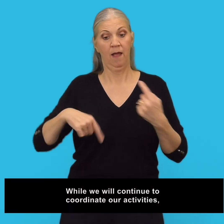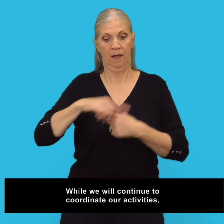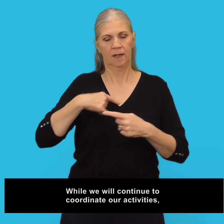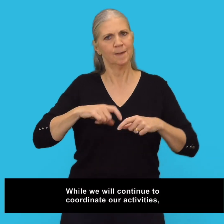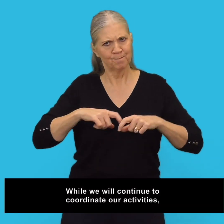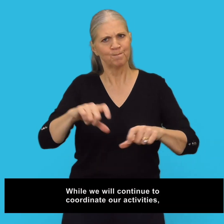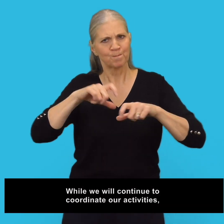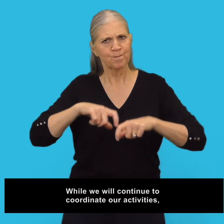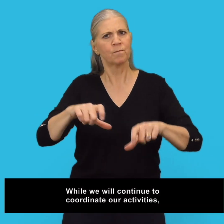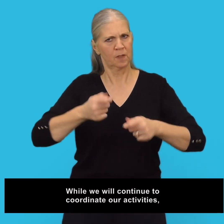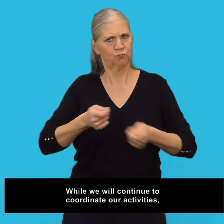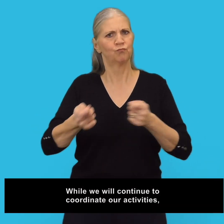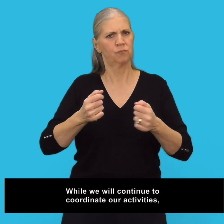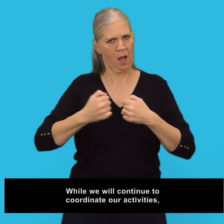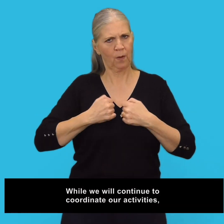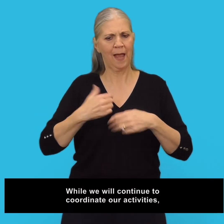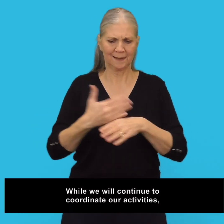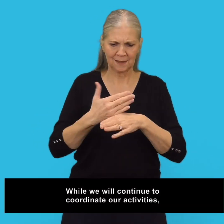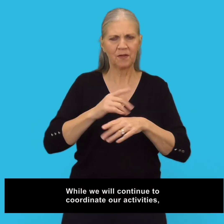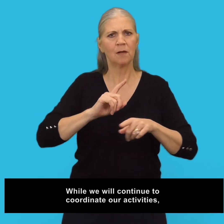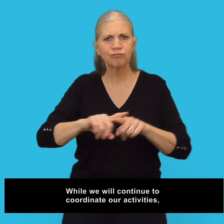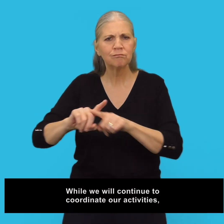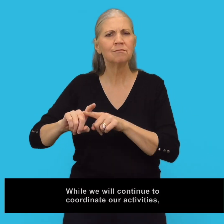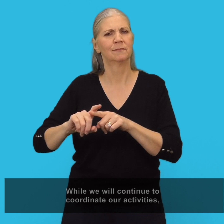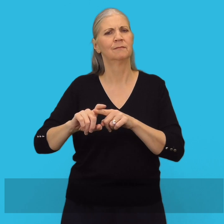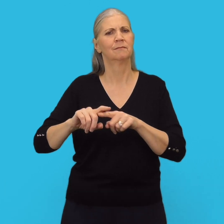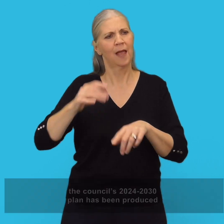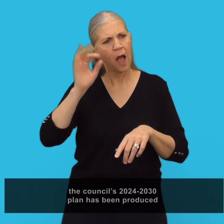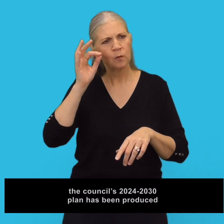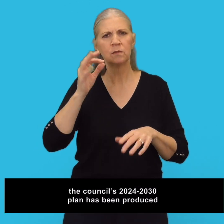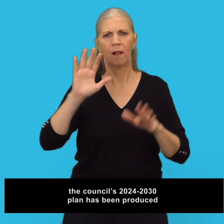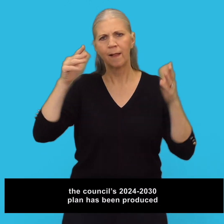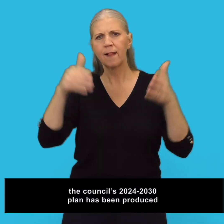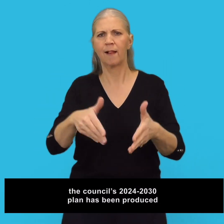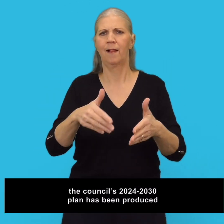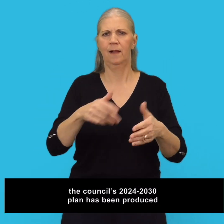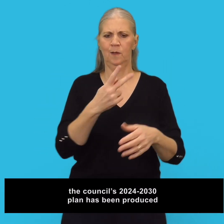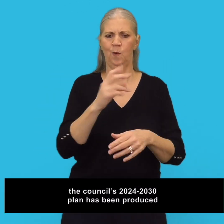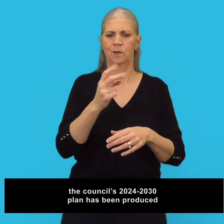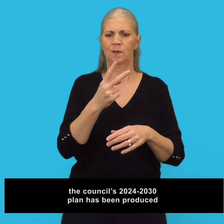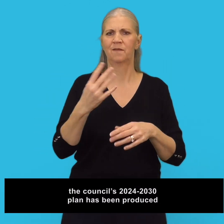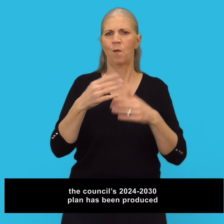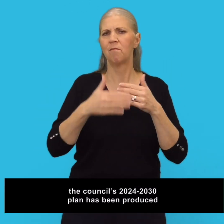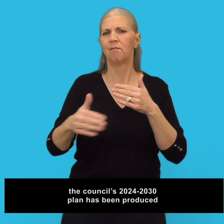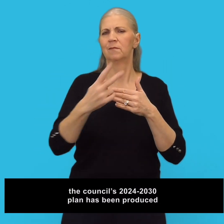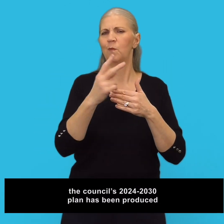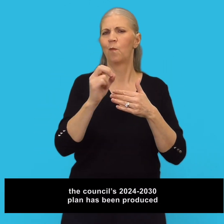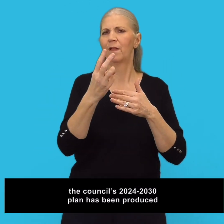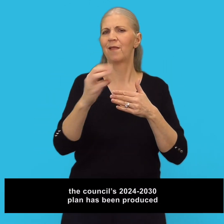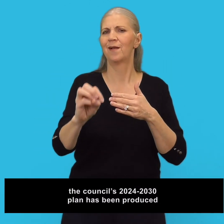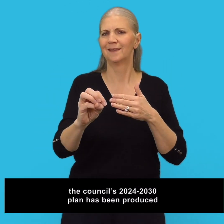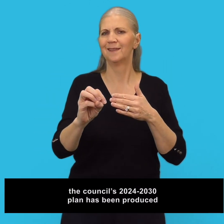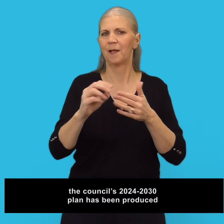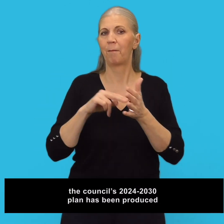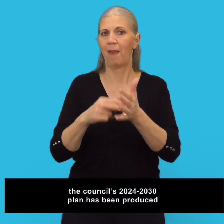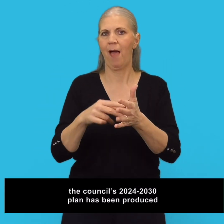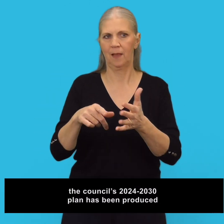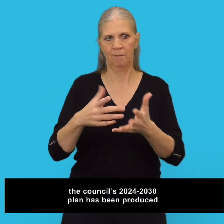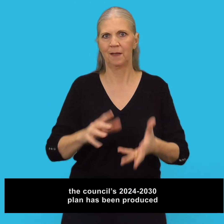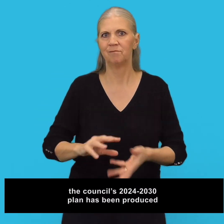While we continue to coordinate our activities, the Council's 2024 to 2030 plan